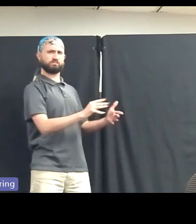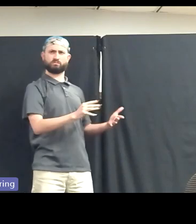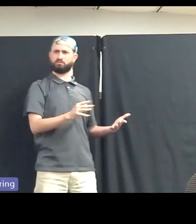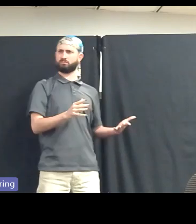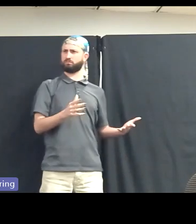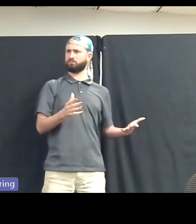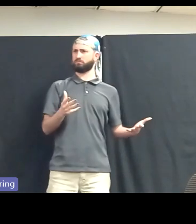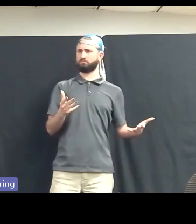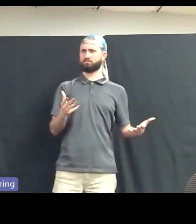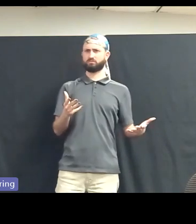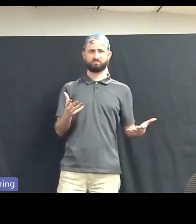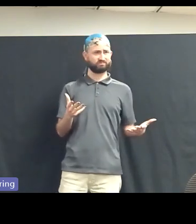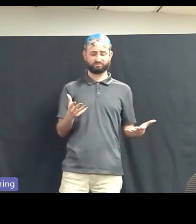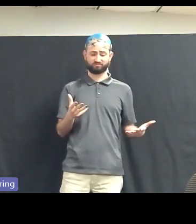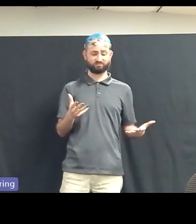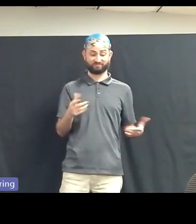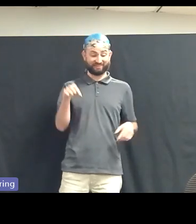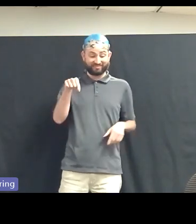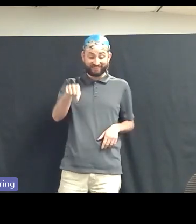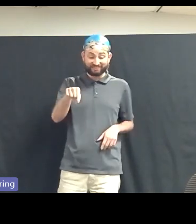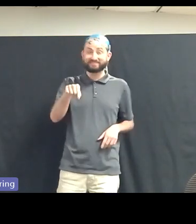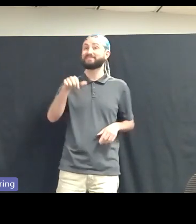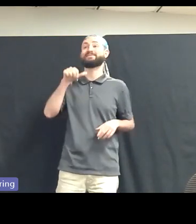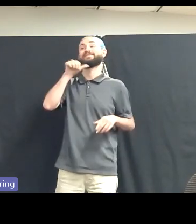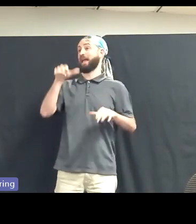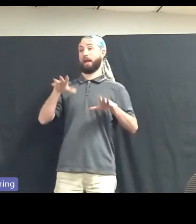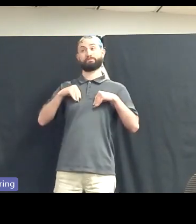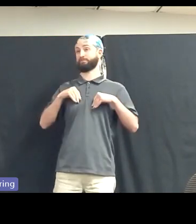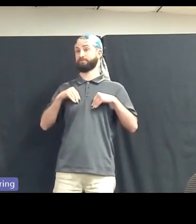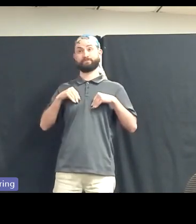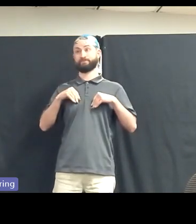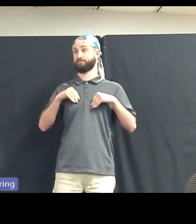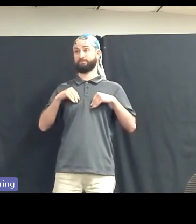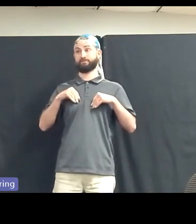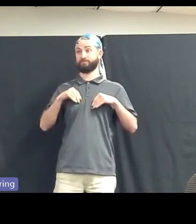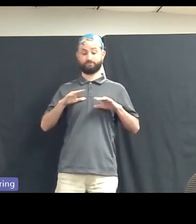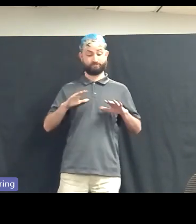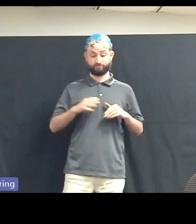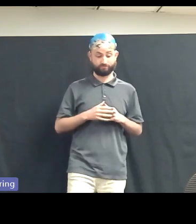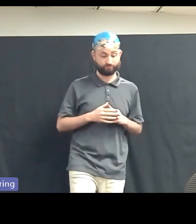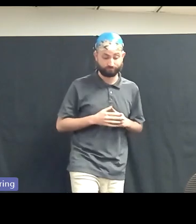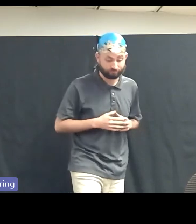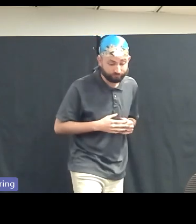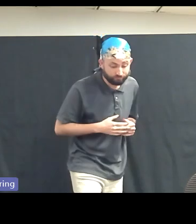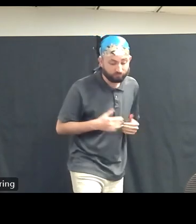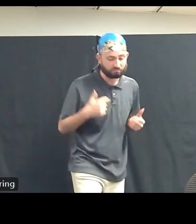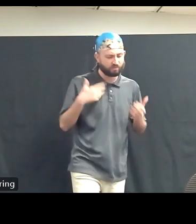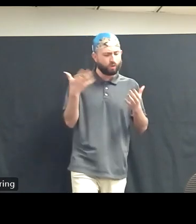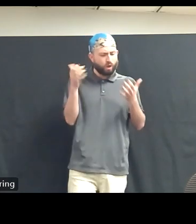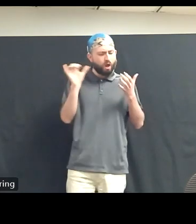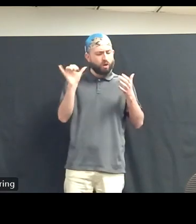there was some comments made that were very flippant and disregarding, and that's not acceptable.